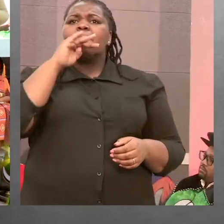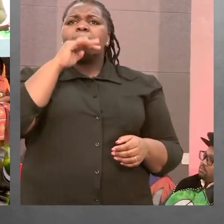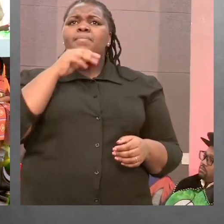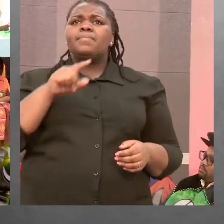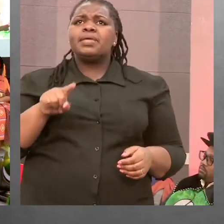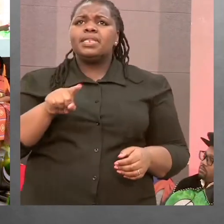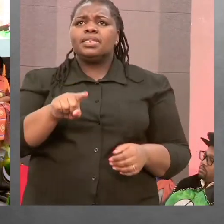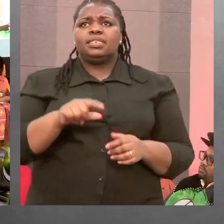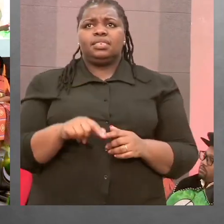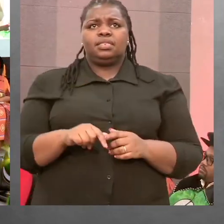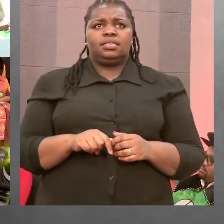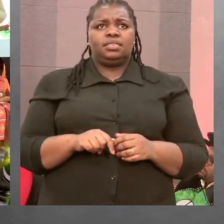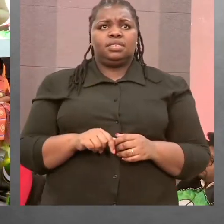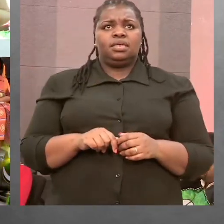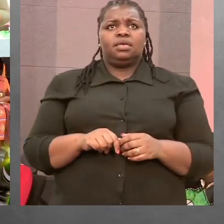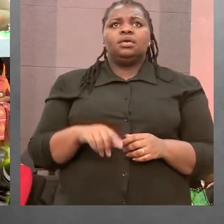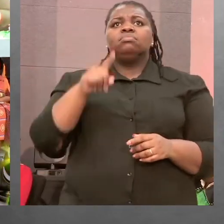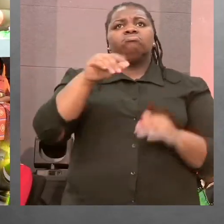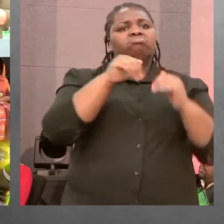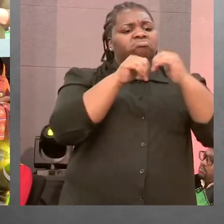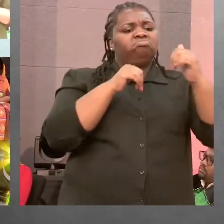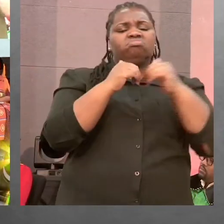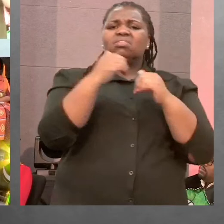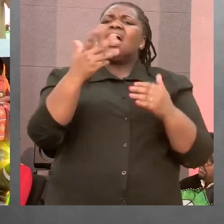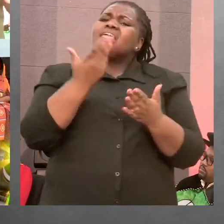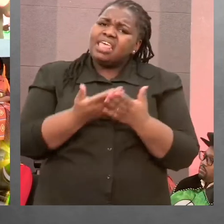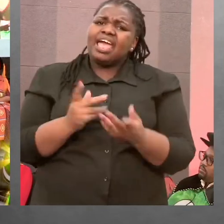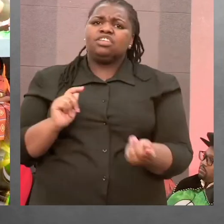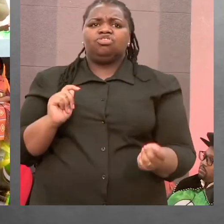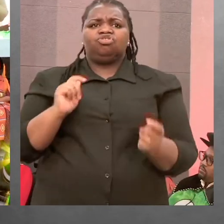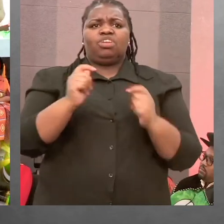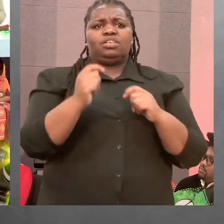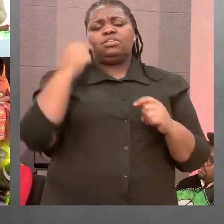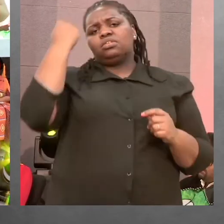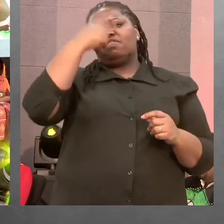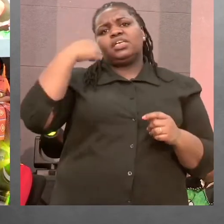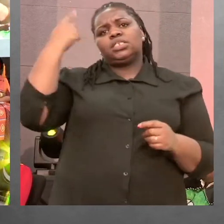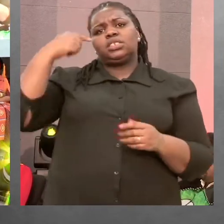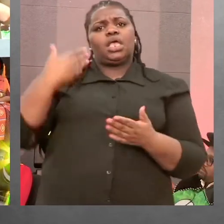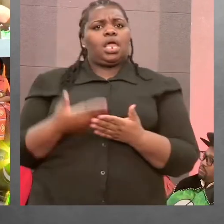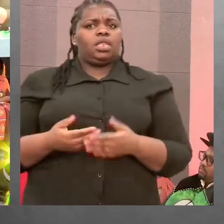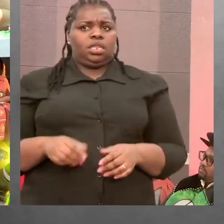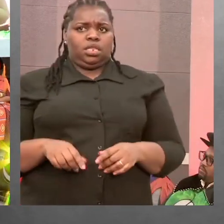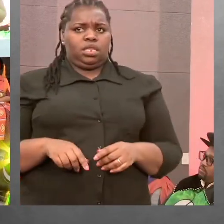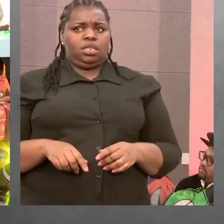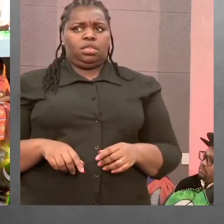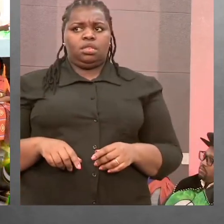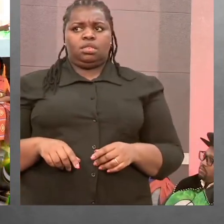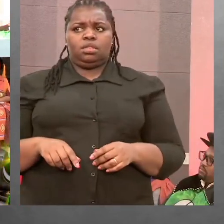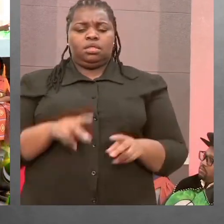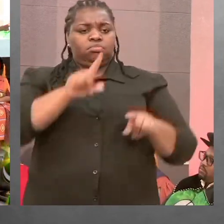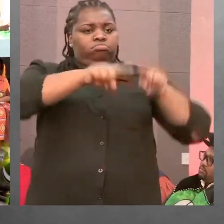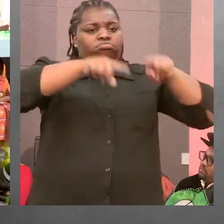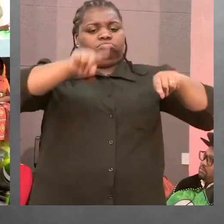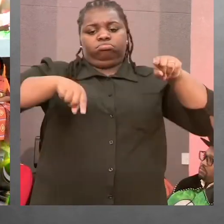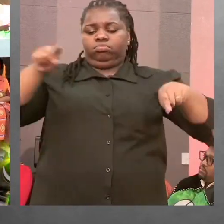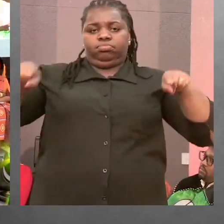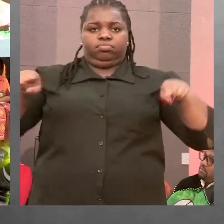means colonization can change faces in various forms and